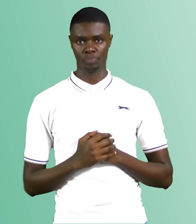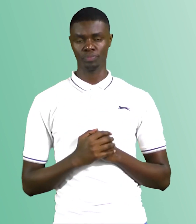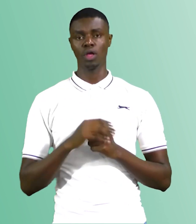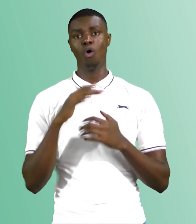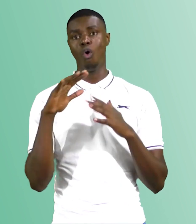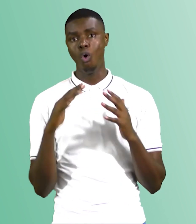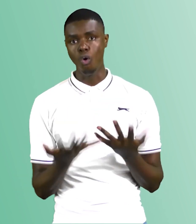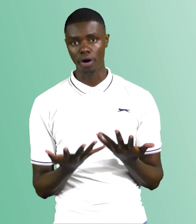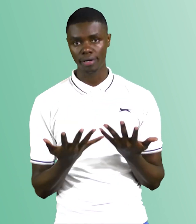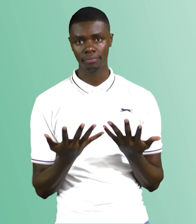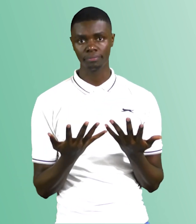92222 or